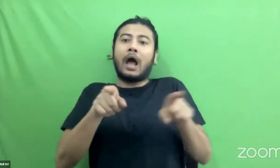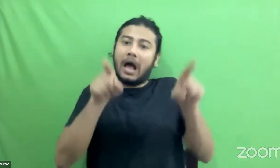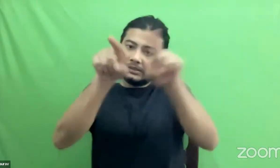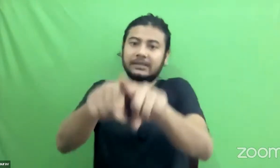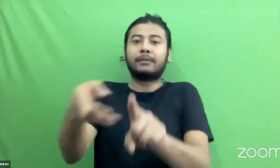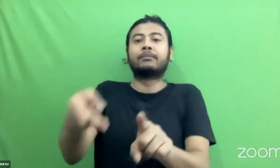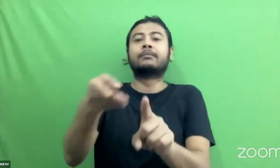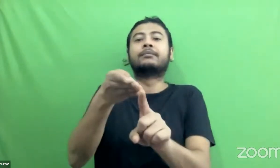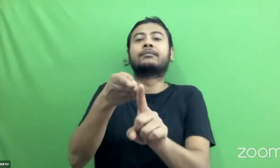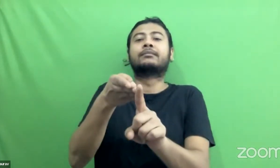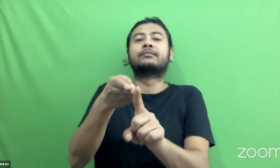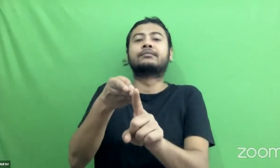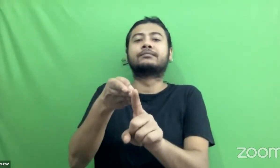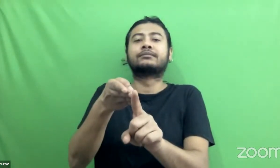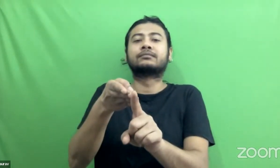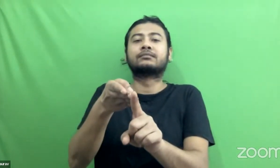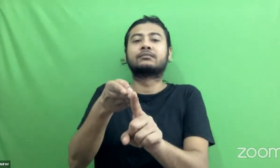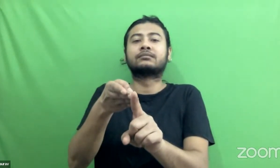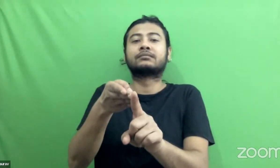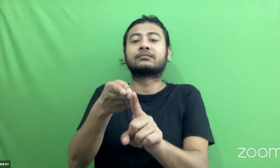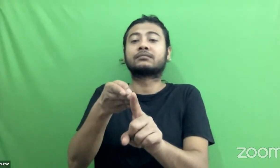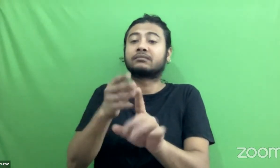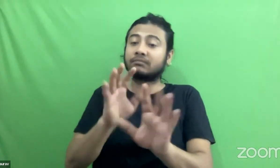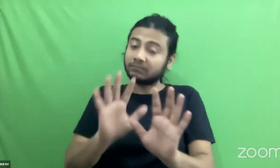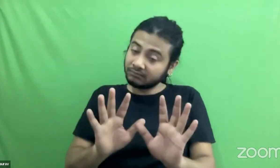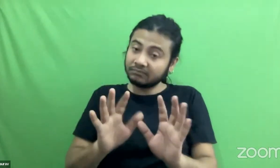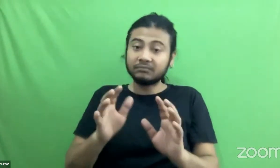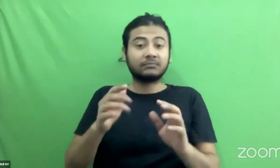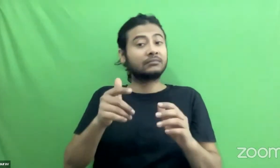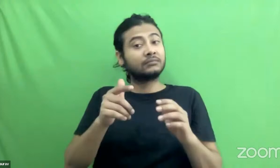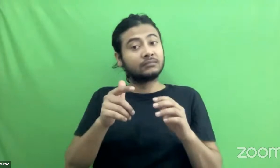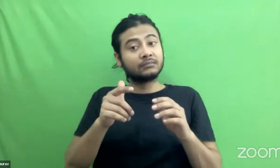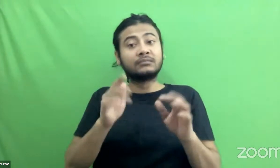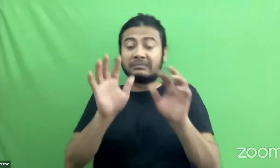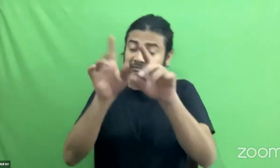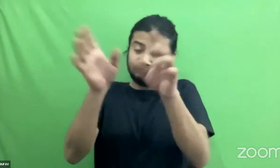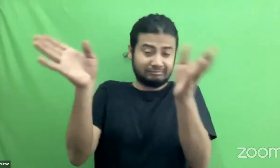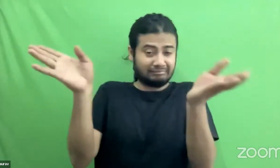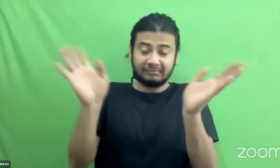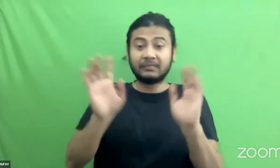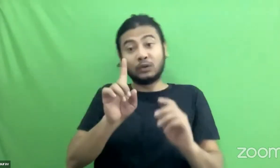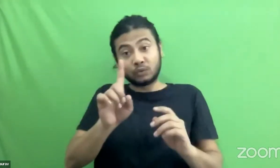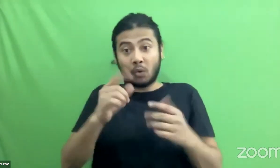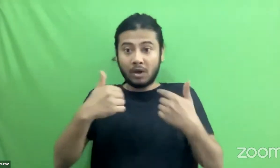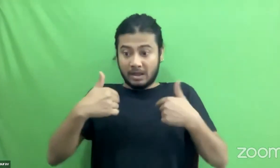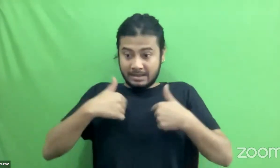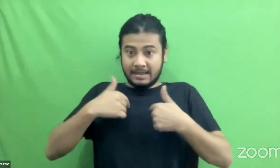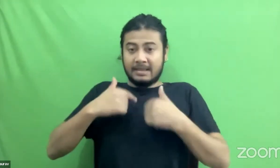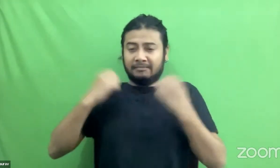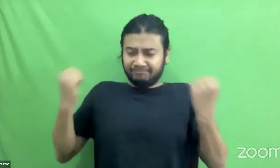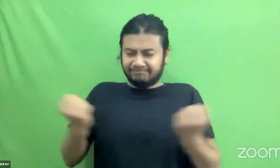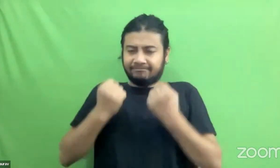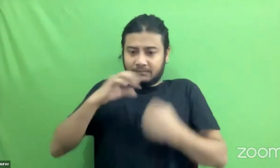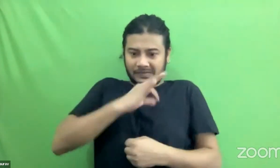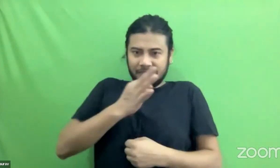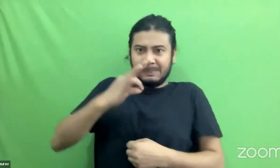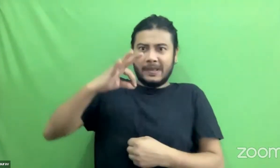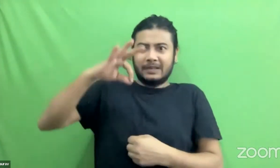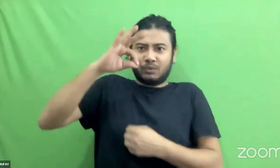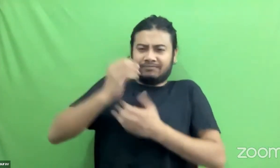will not get an animal body in the next birth. You will get a human body, and in that human body, you can continue